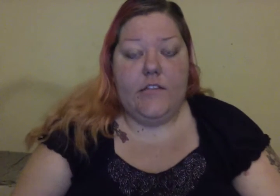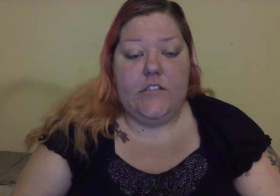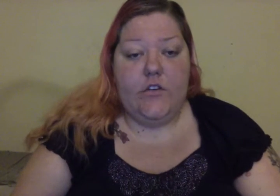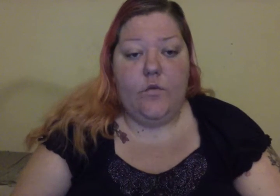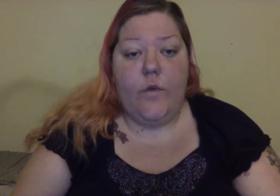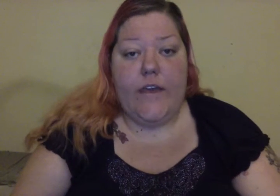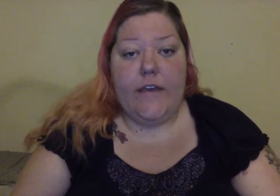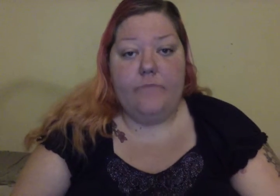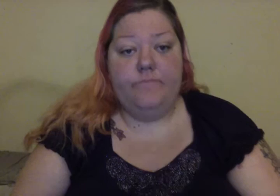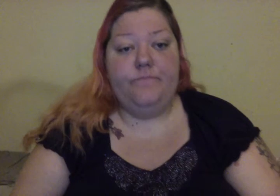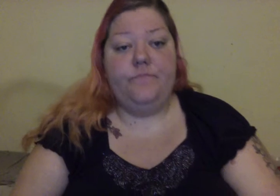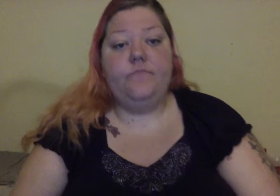do week.